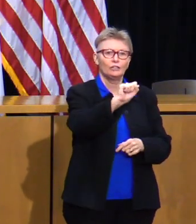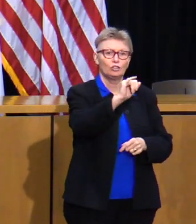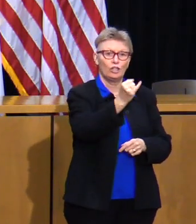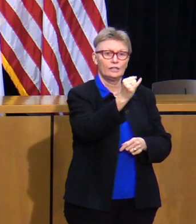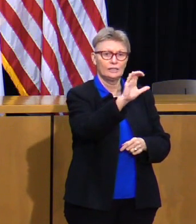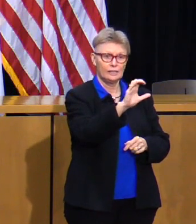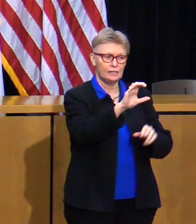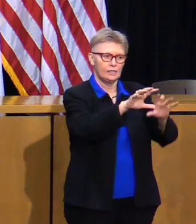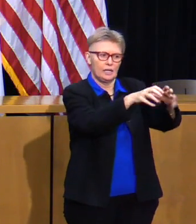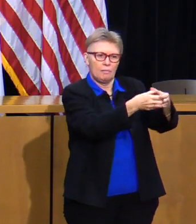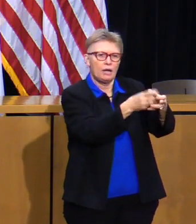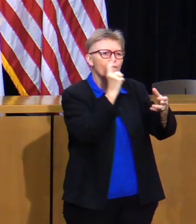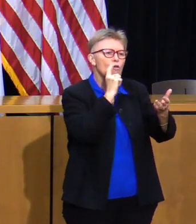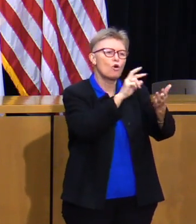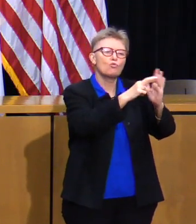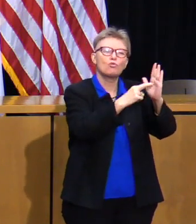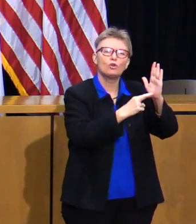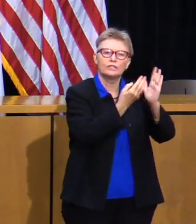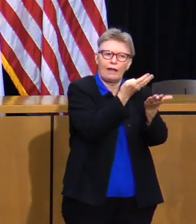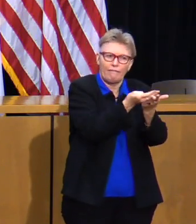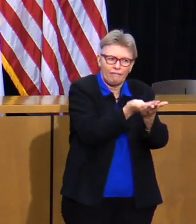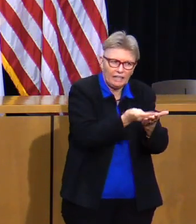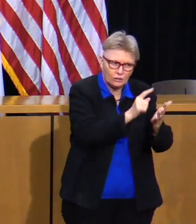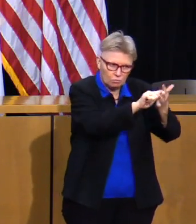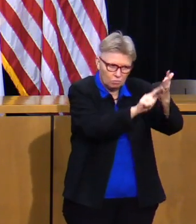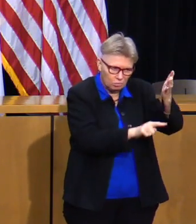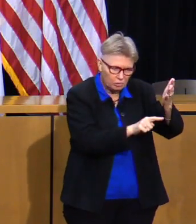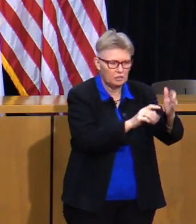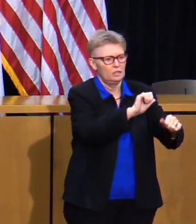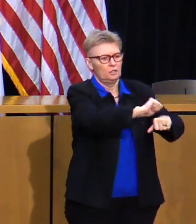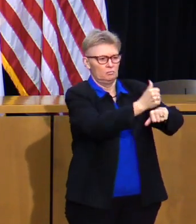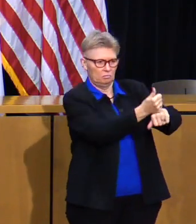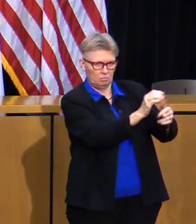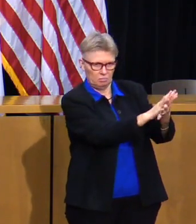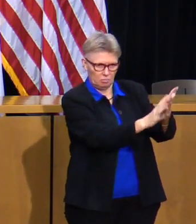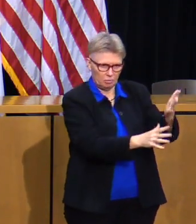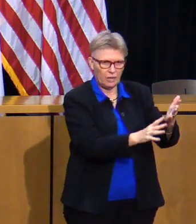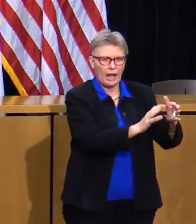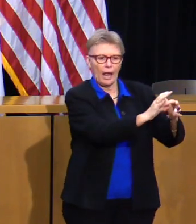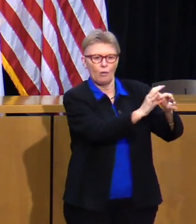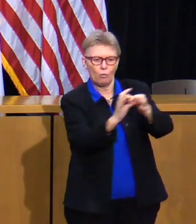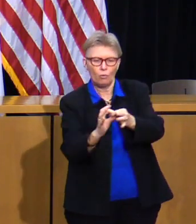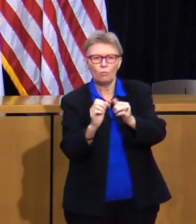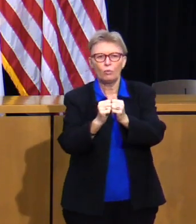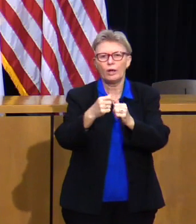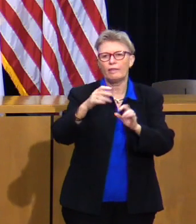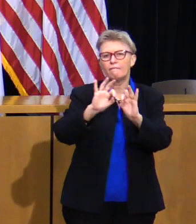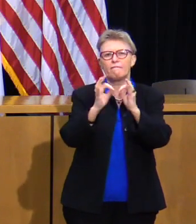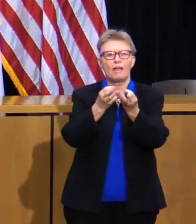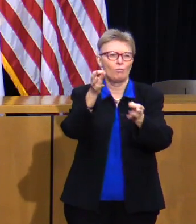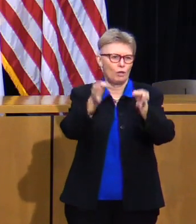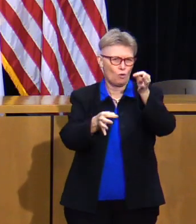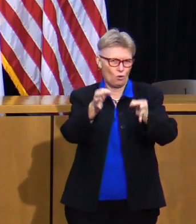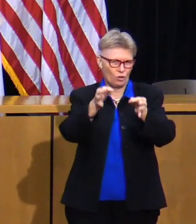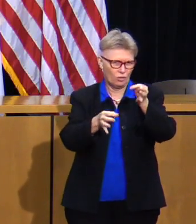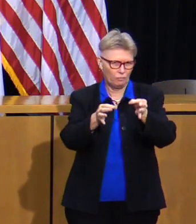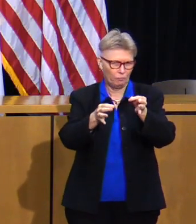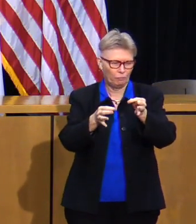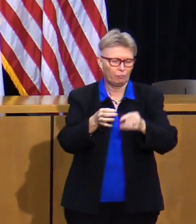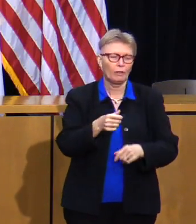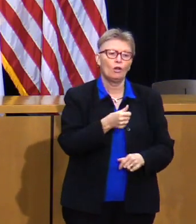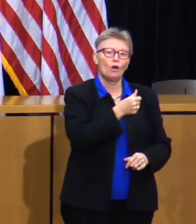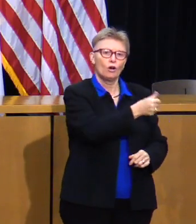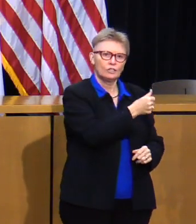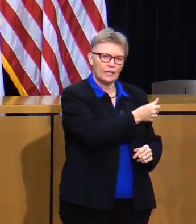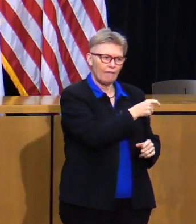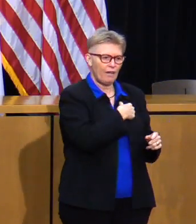Evidence and is the appeals court liaison to the probate and family court. She also sat on several